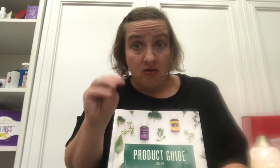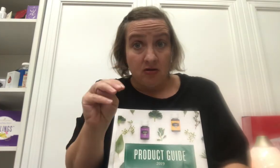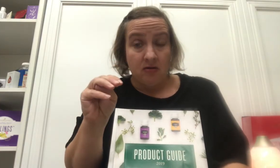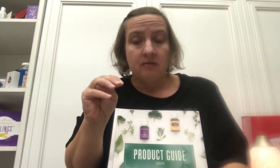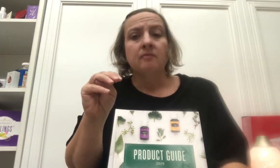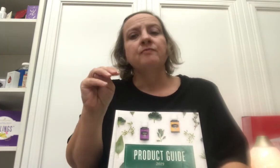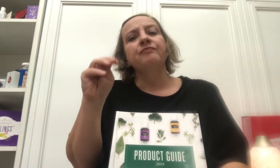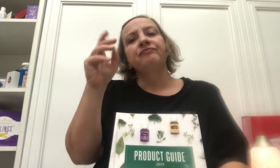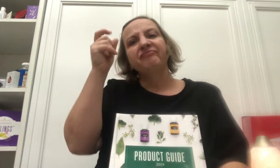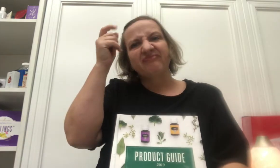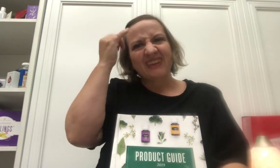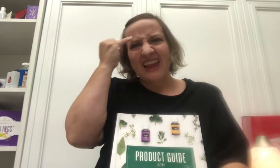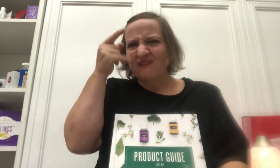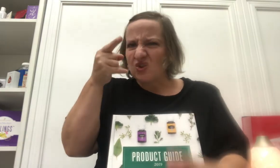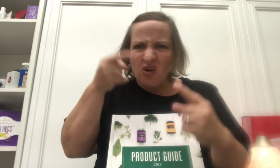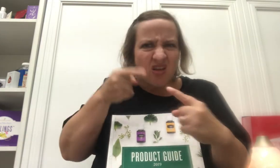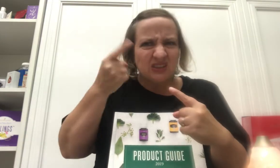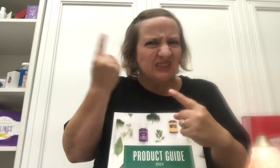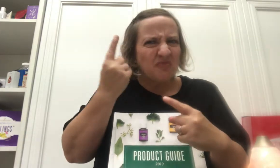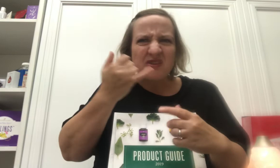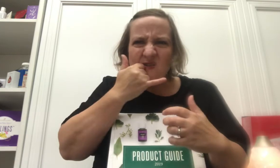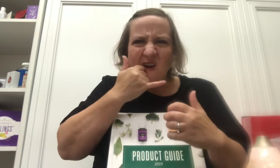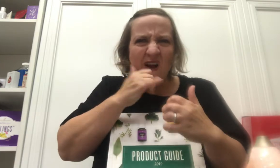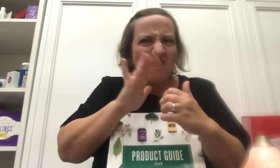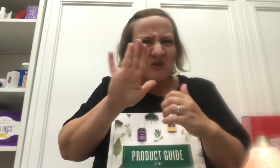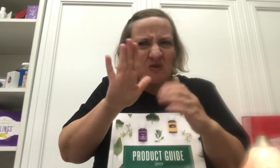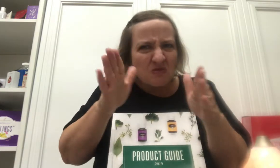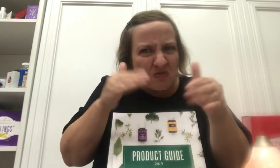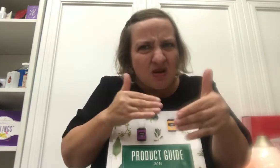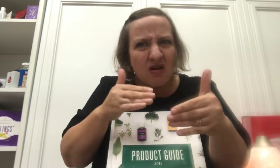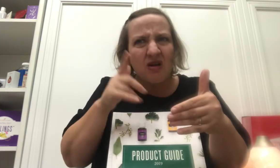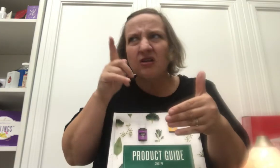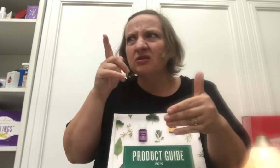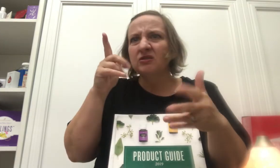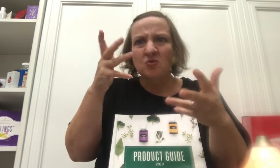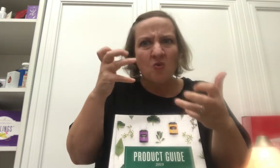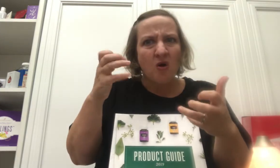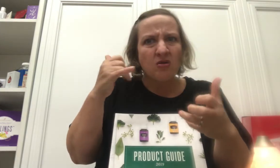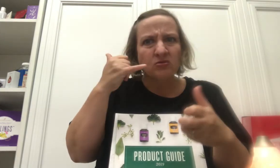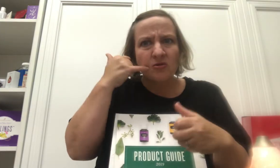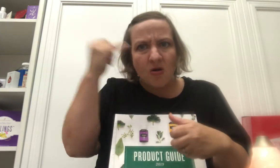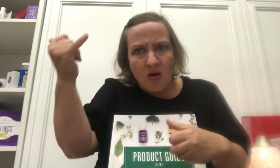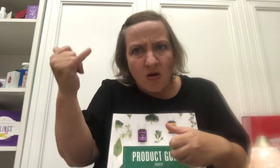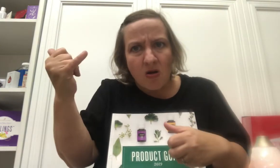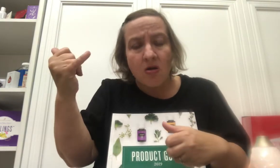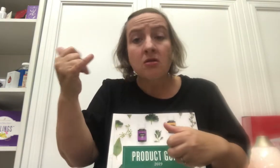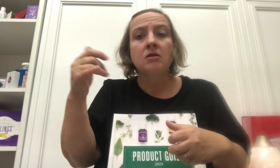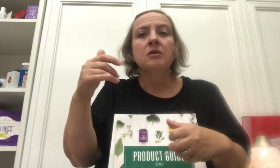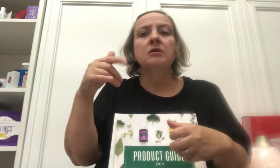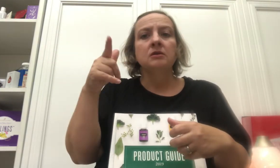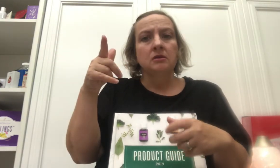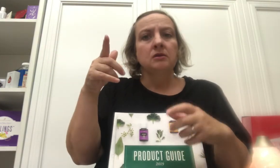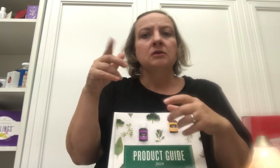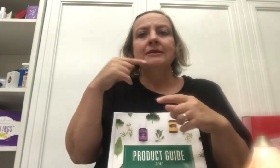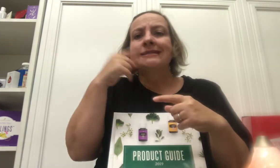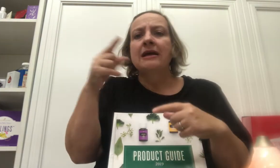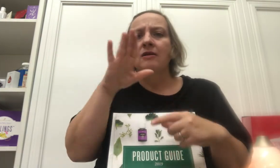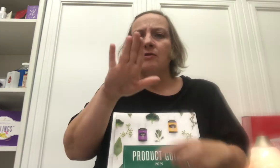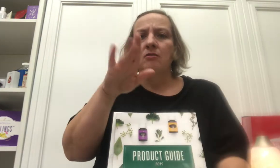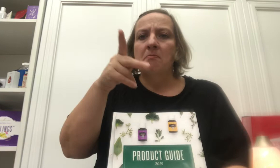at youngliving.com. If there was something wrong with your order or your box and you wanted to call in,